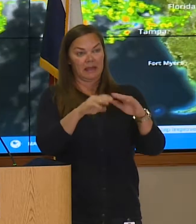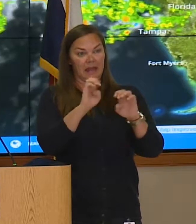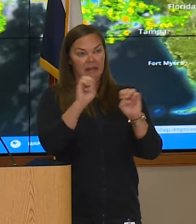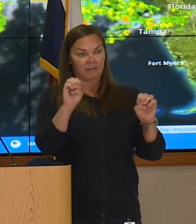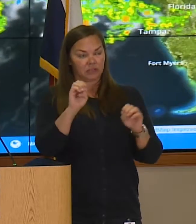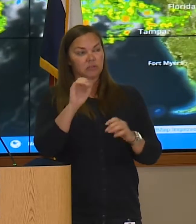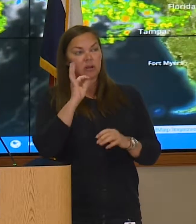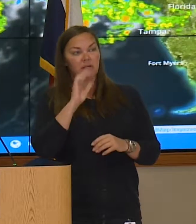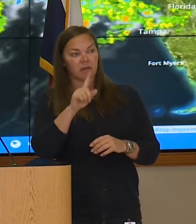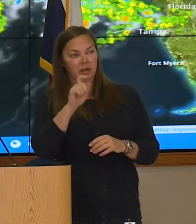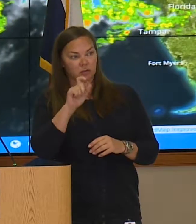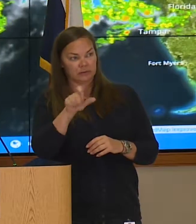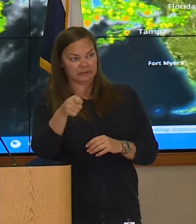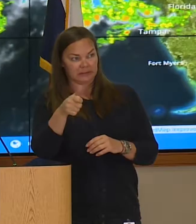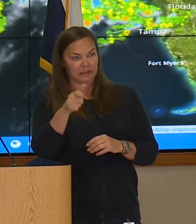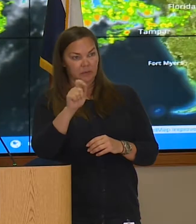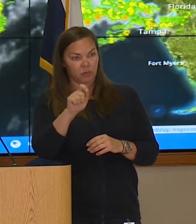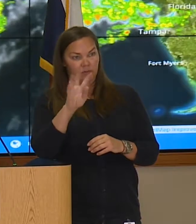elevation of